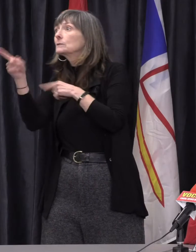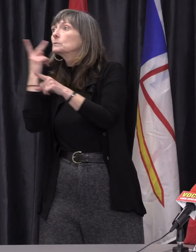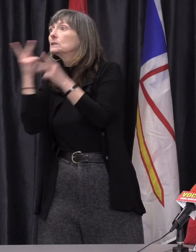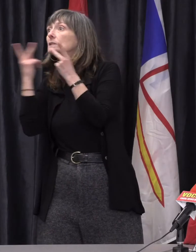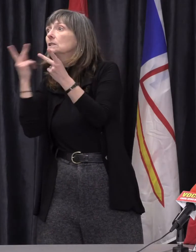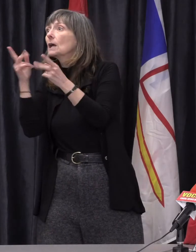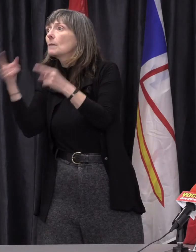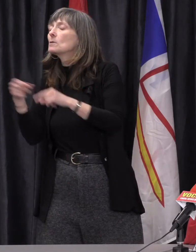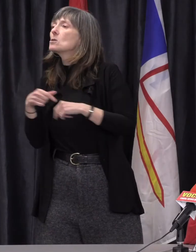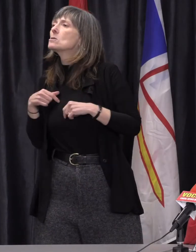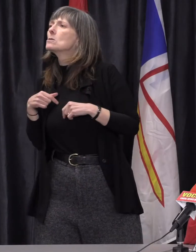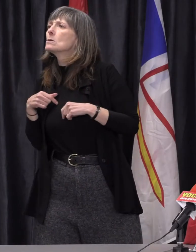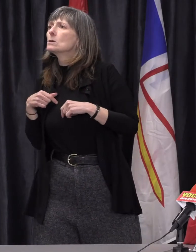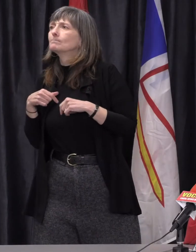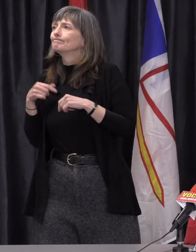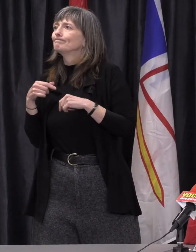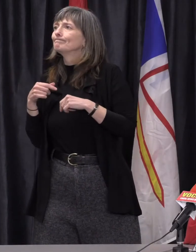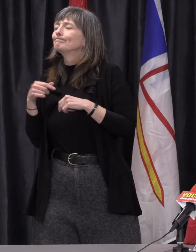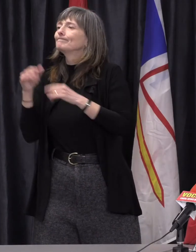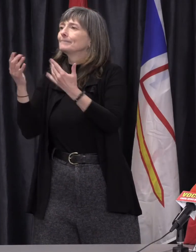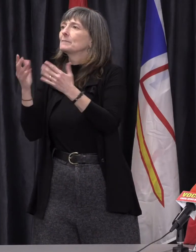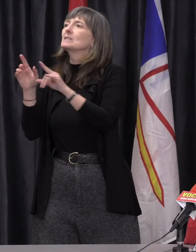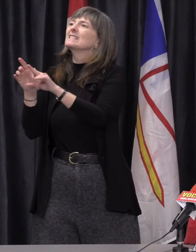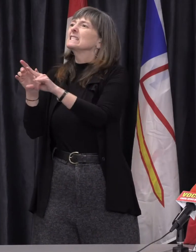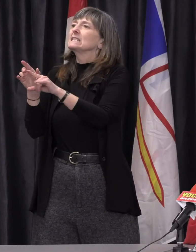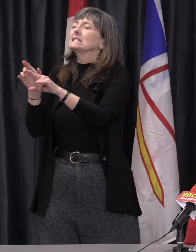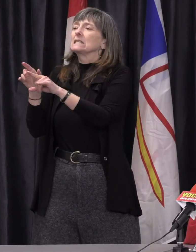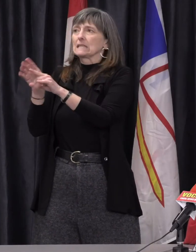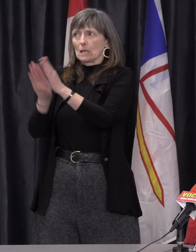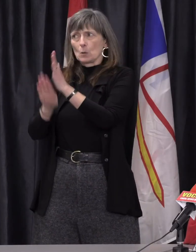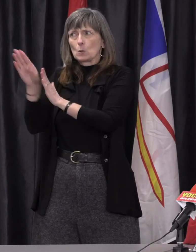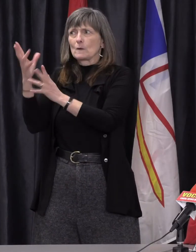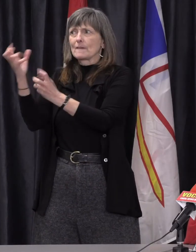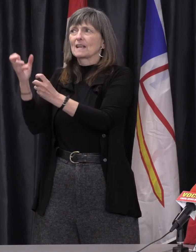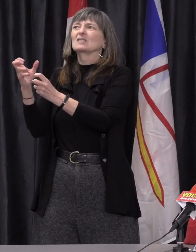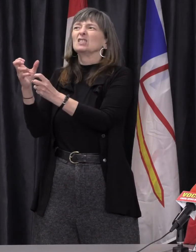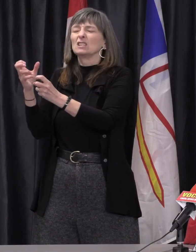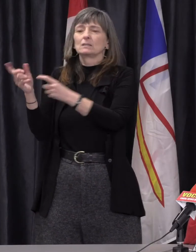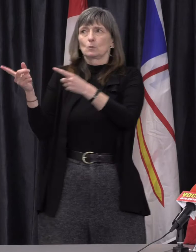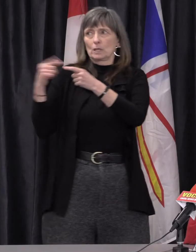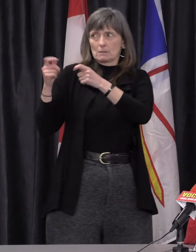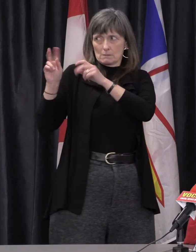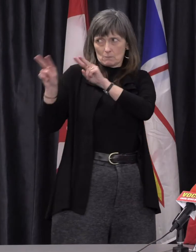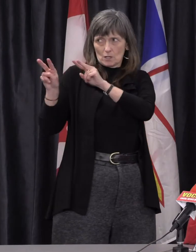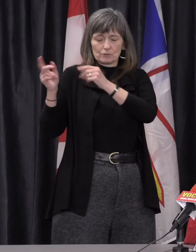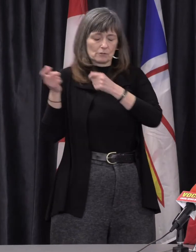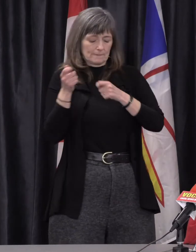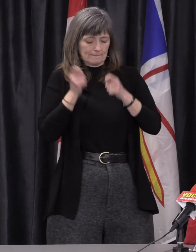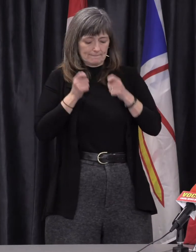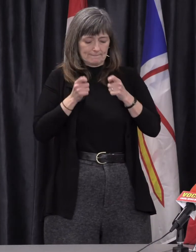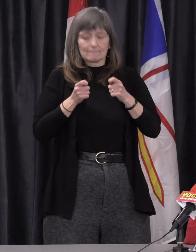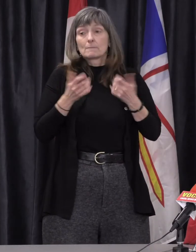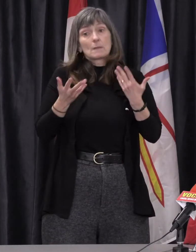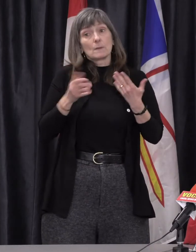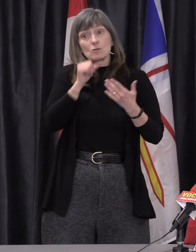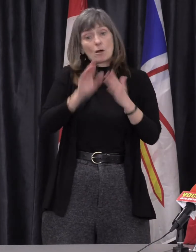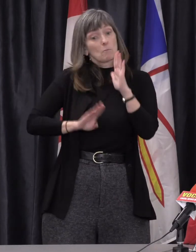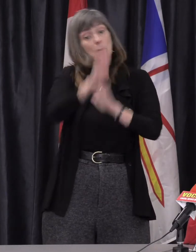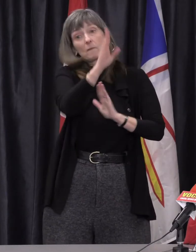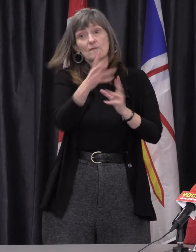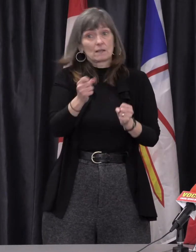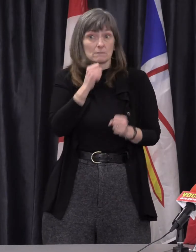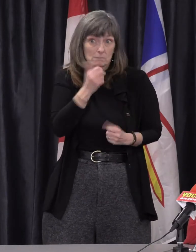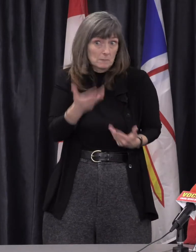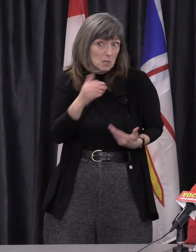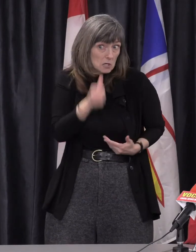may not see the same peak. So it's difficult to say that at this point. There are a lot of